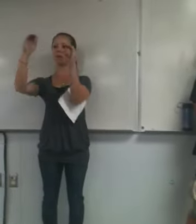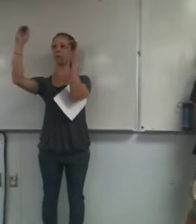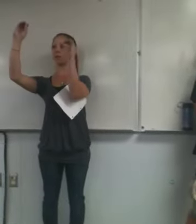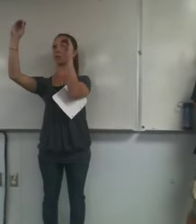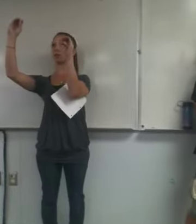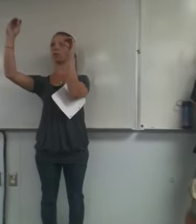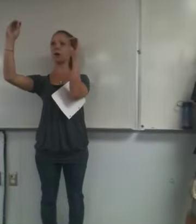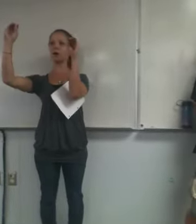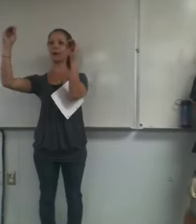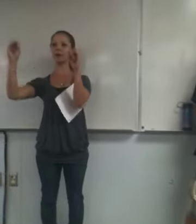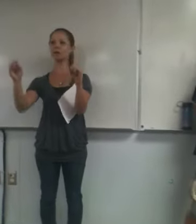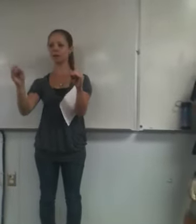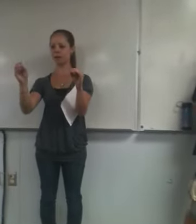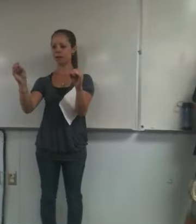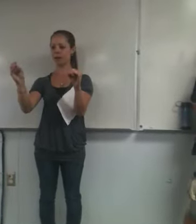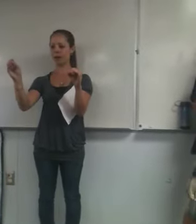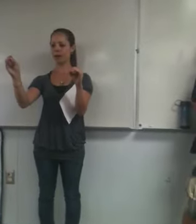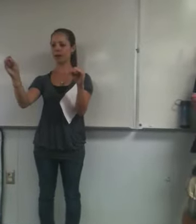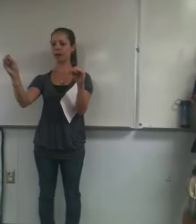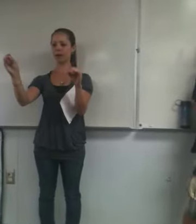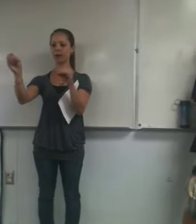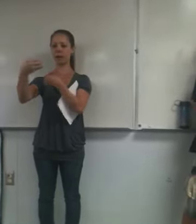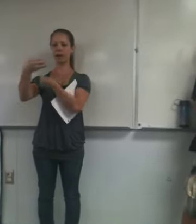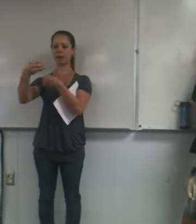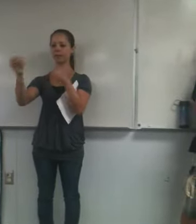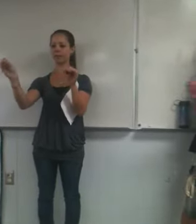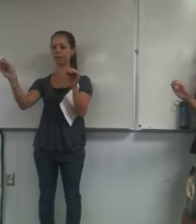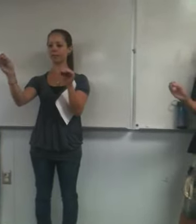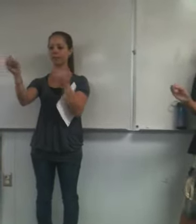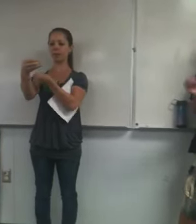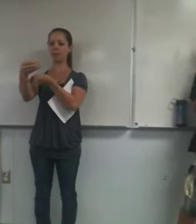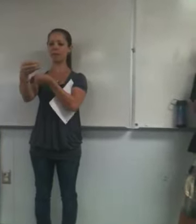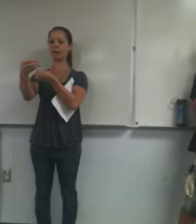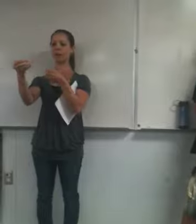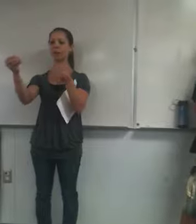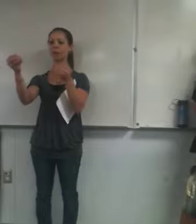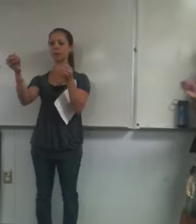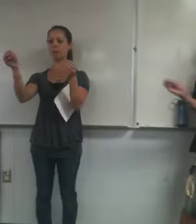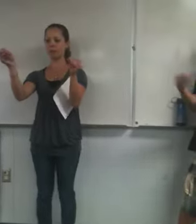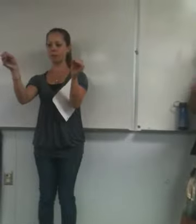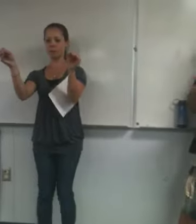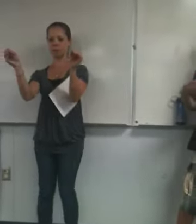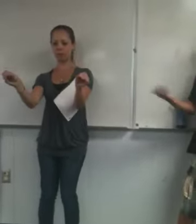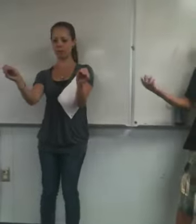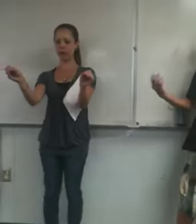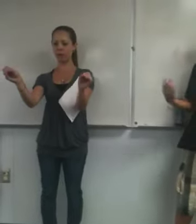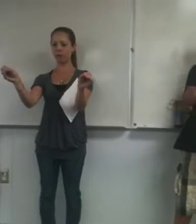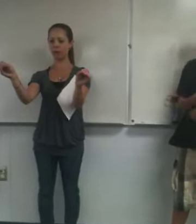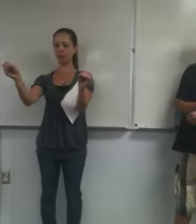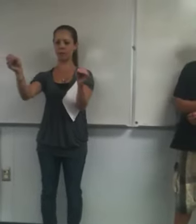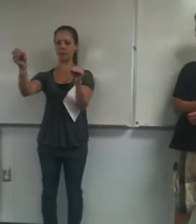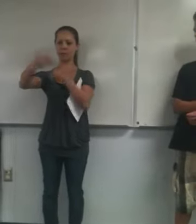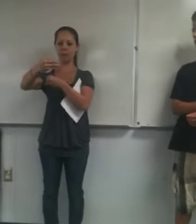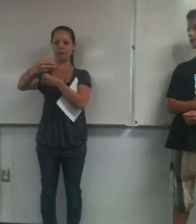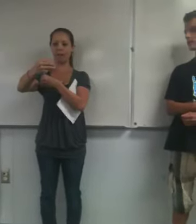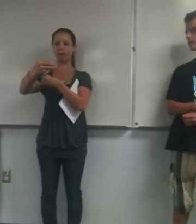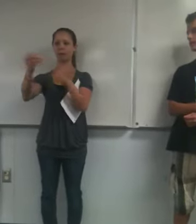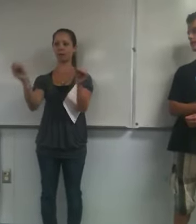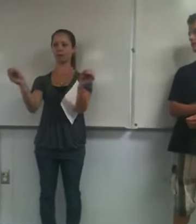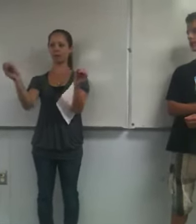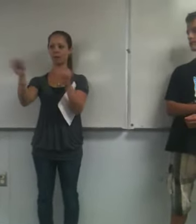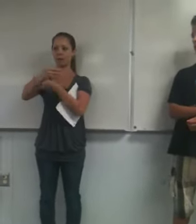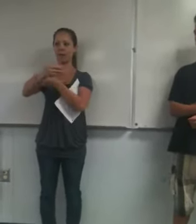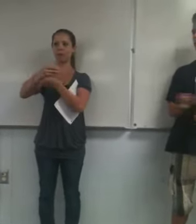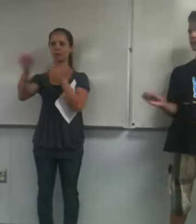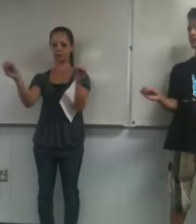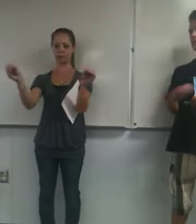then office is 2 O hands. And you're going to kind of make like the shape of a room. So side walls and then the front and back